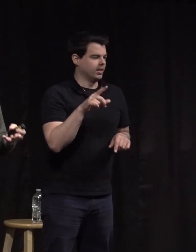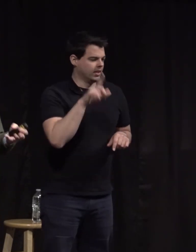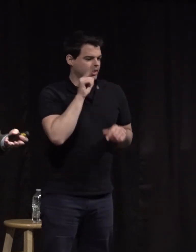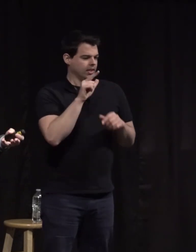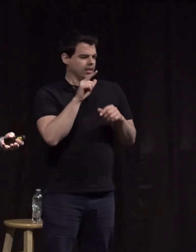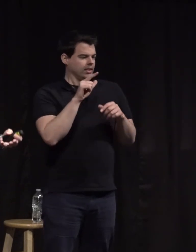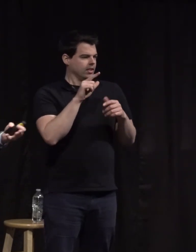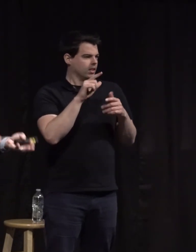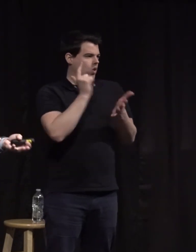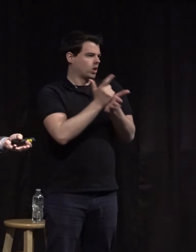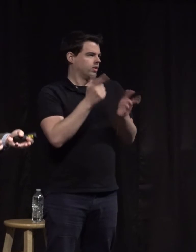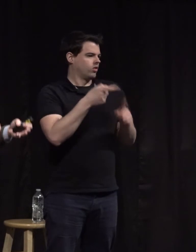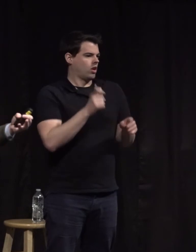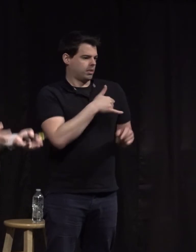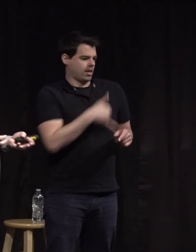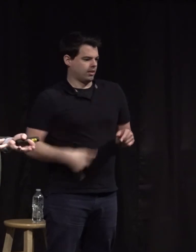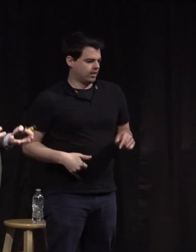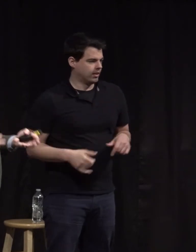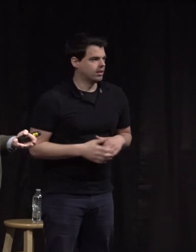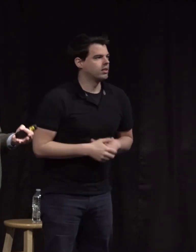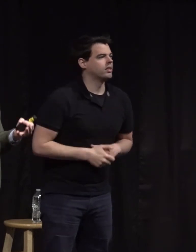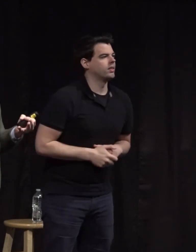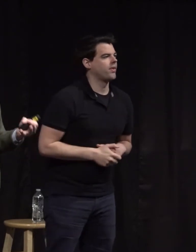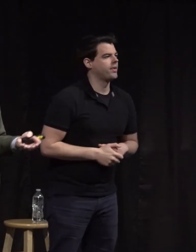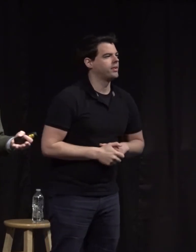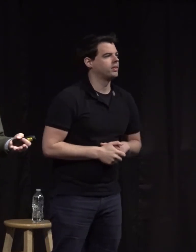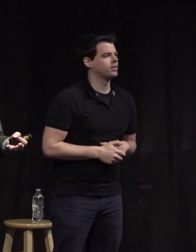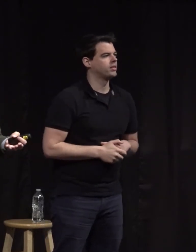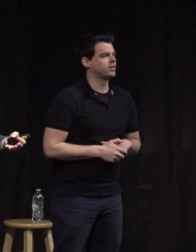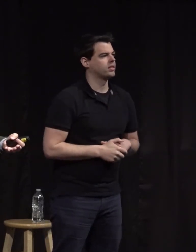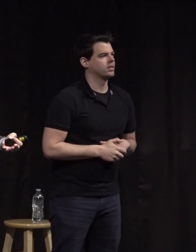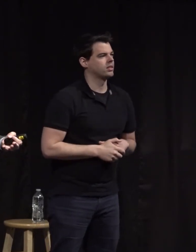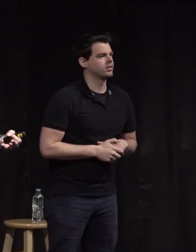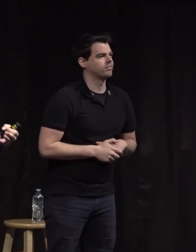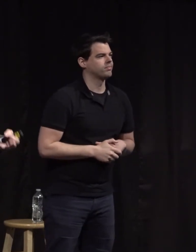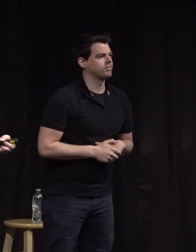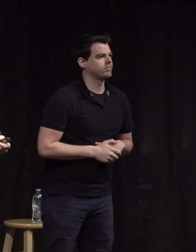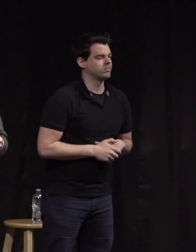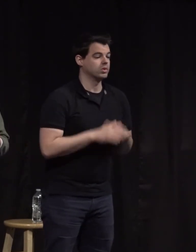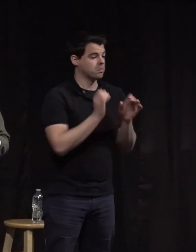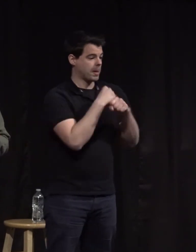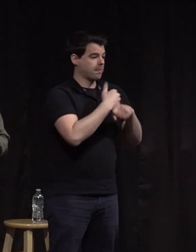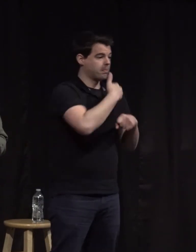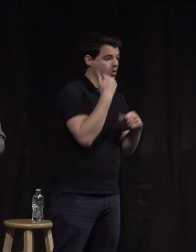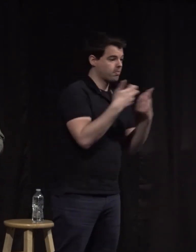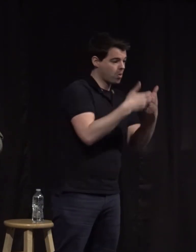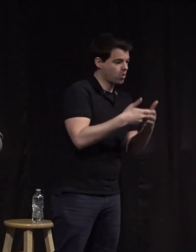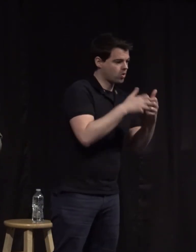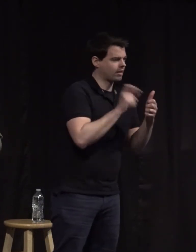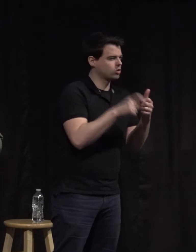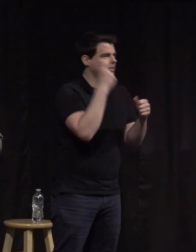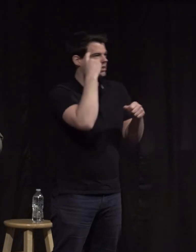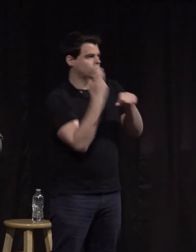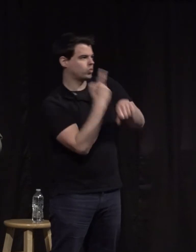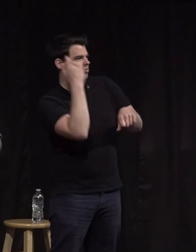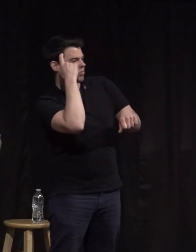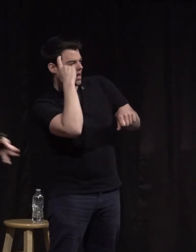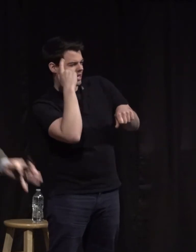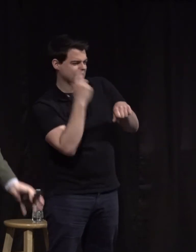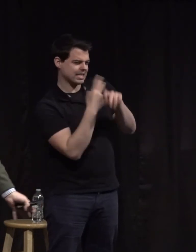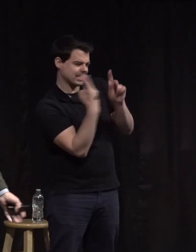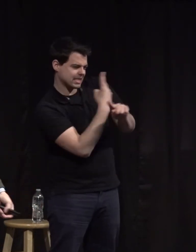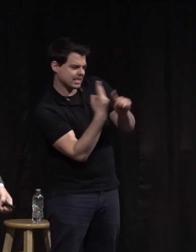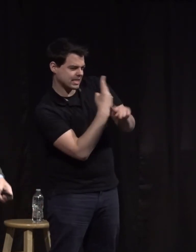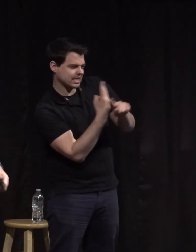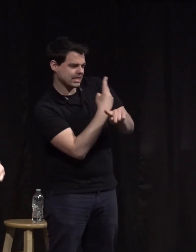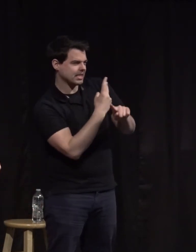build a better motor, we tap the uttermost powers of the human brain. To build a better countryside, we throw dice. He